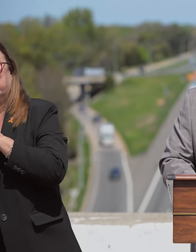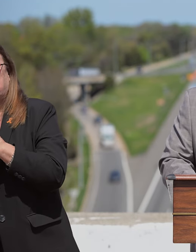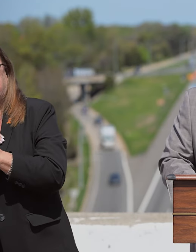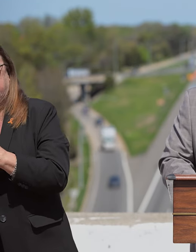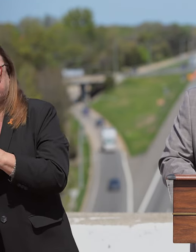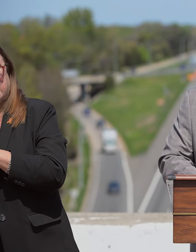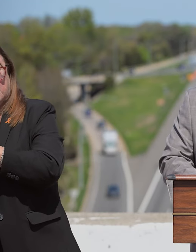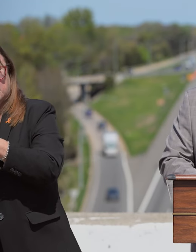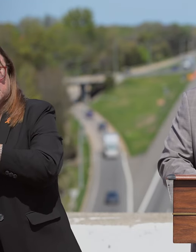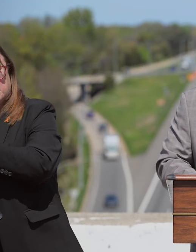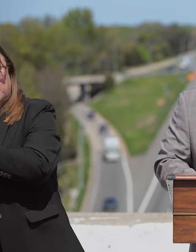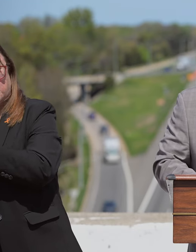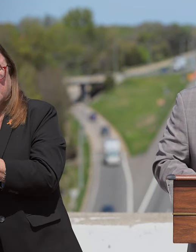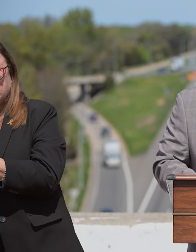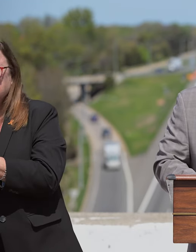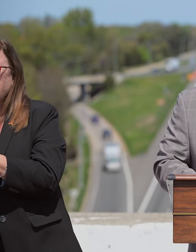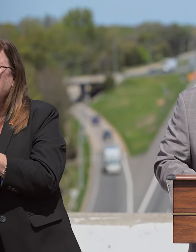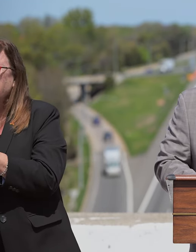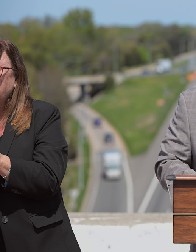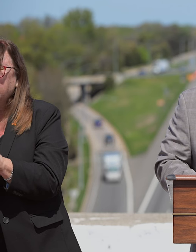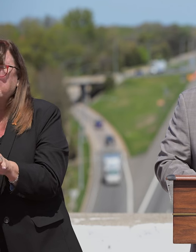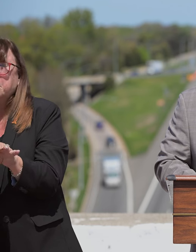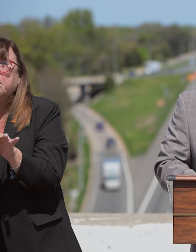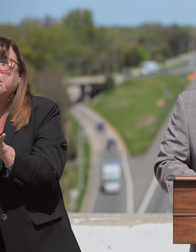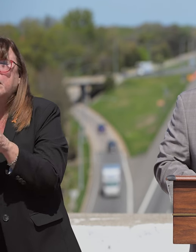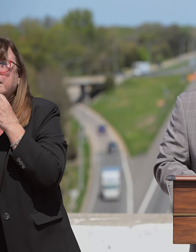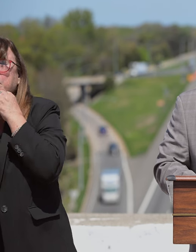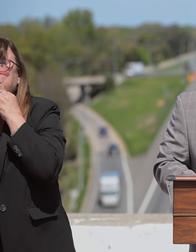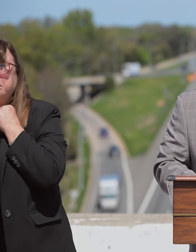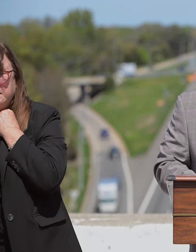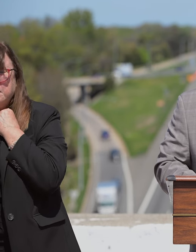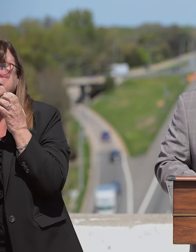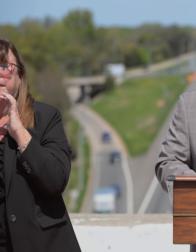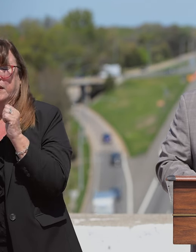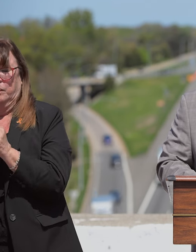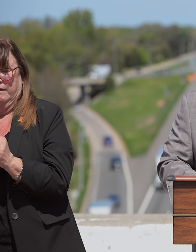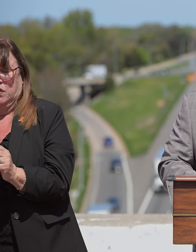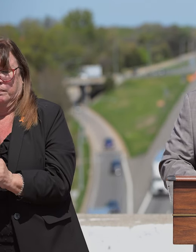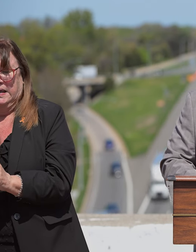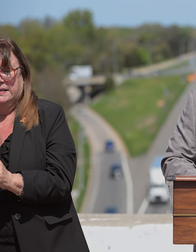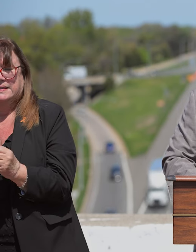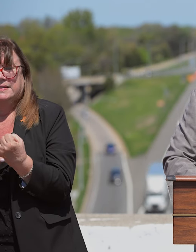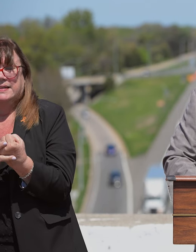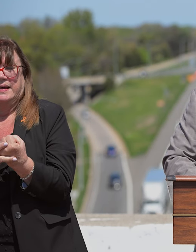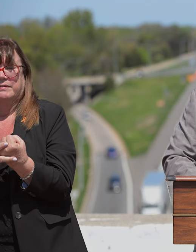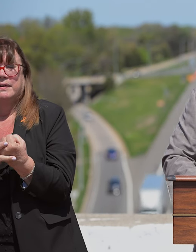and construction workers are far more valuable and precious than a few minutes that might be